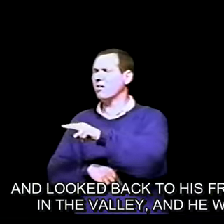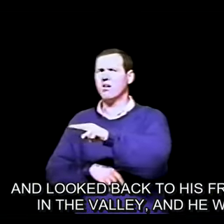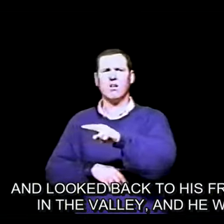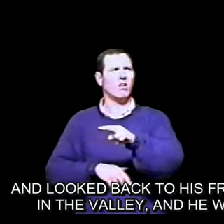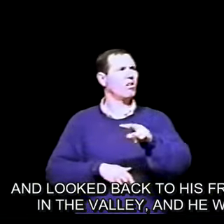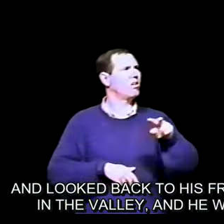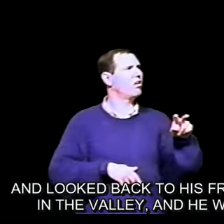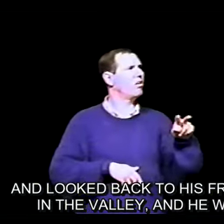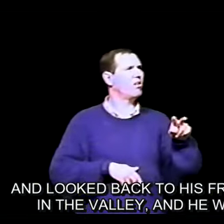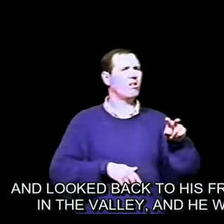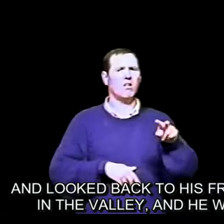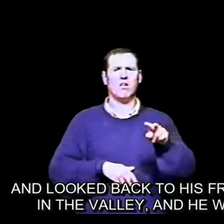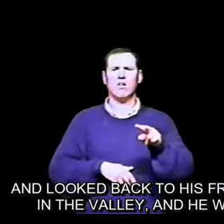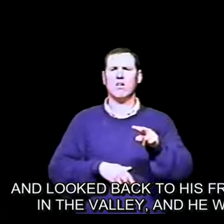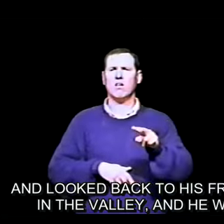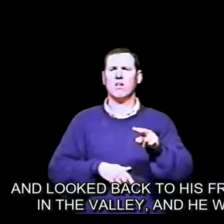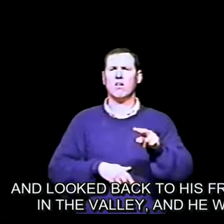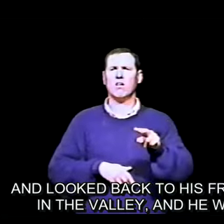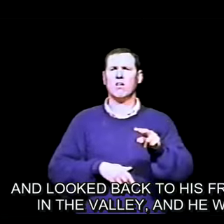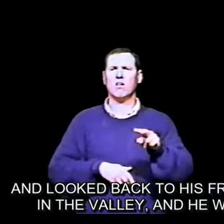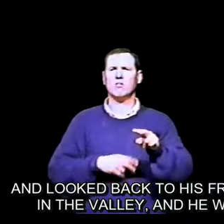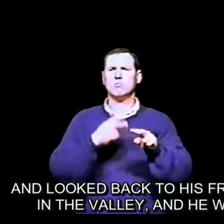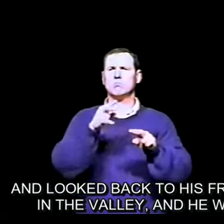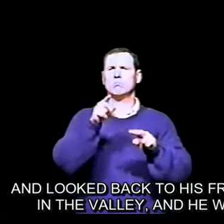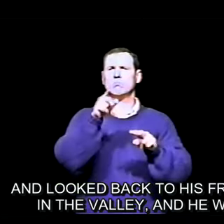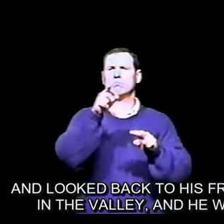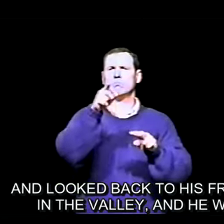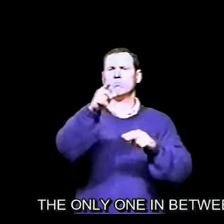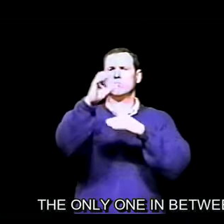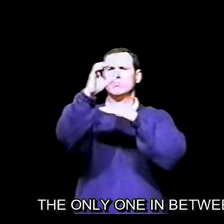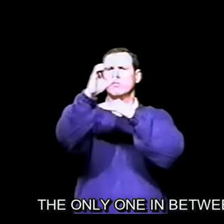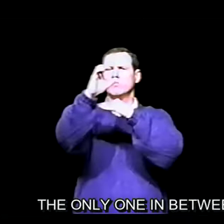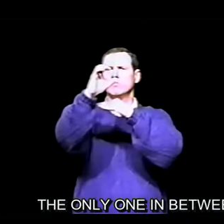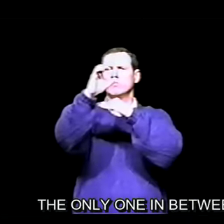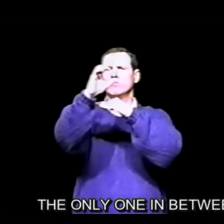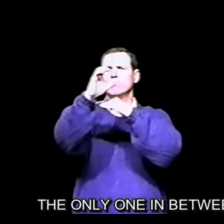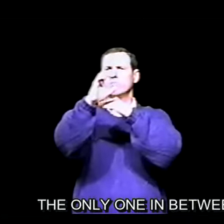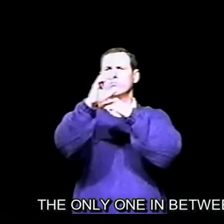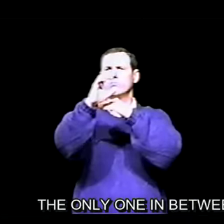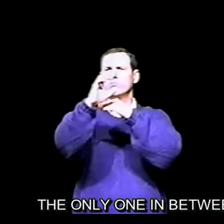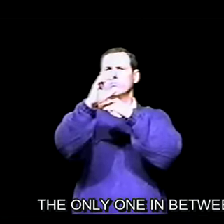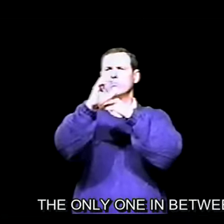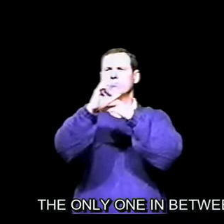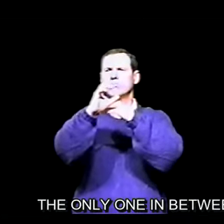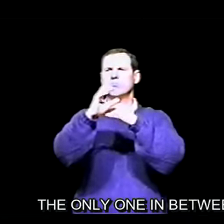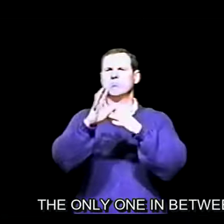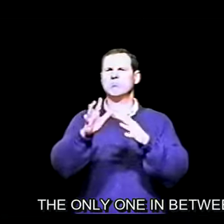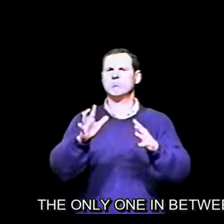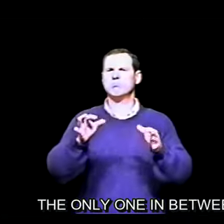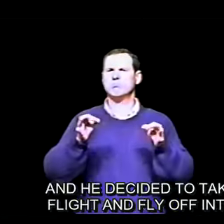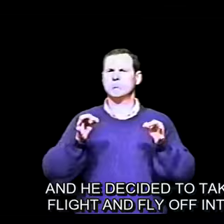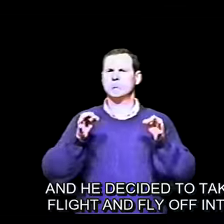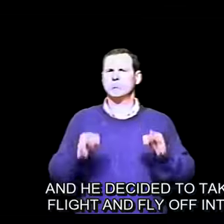the valley, and he was the only one in between. And he